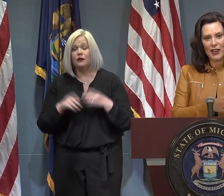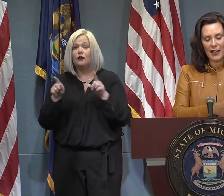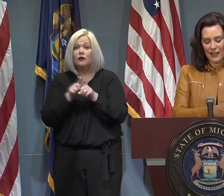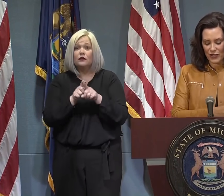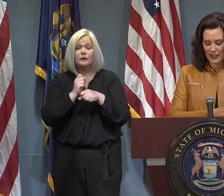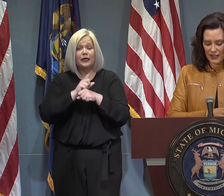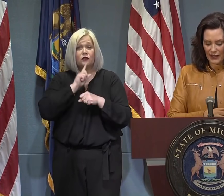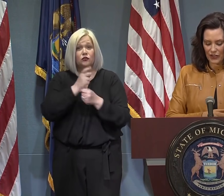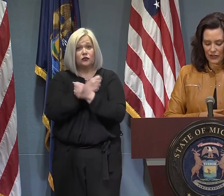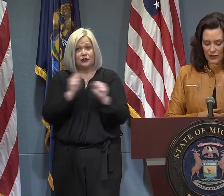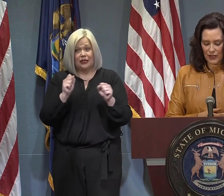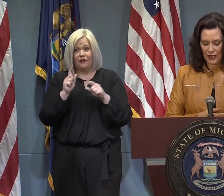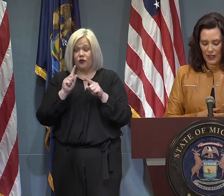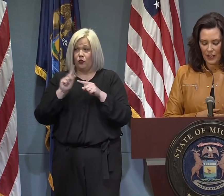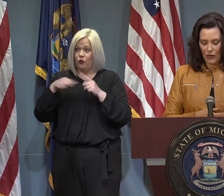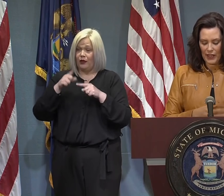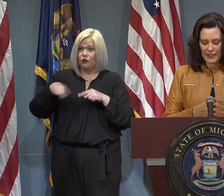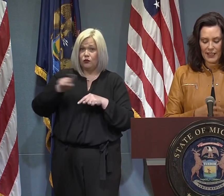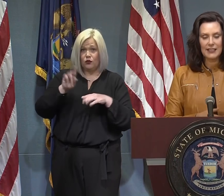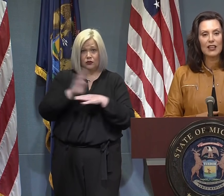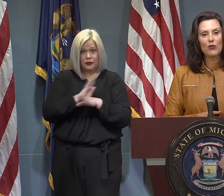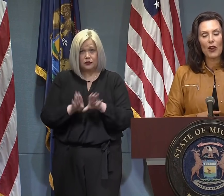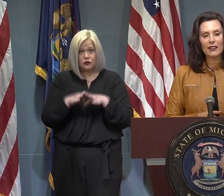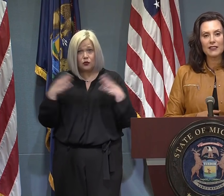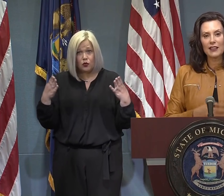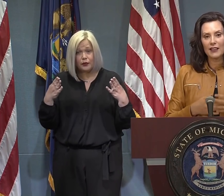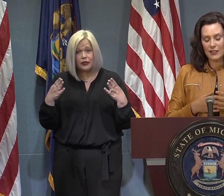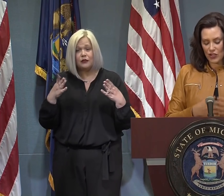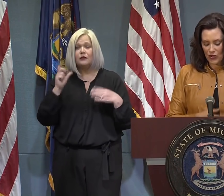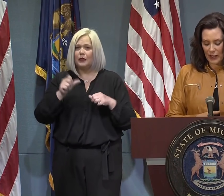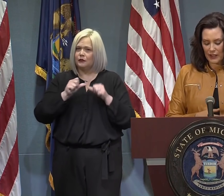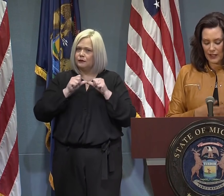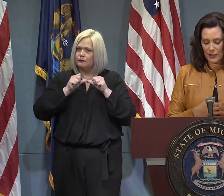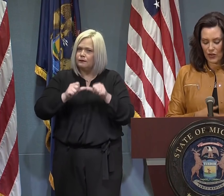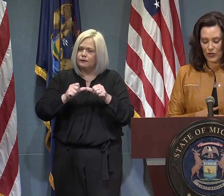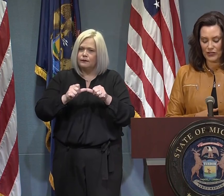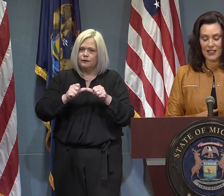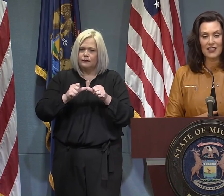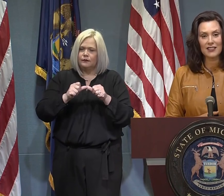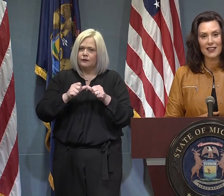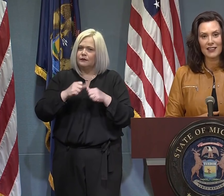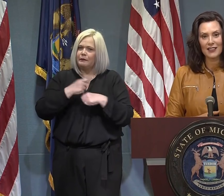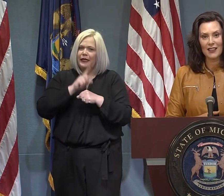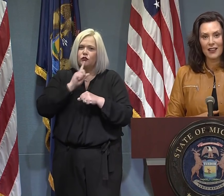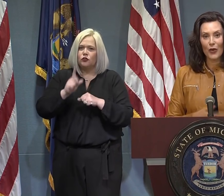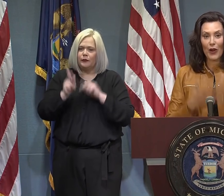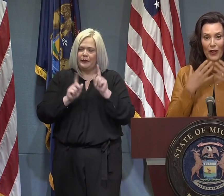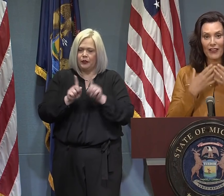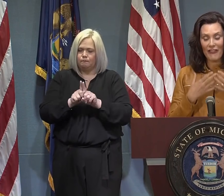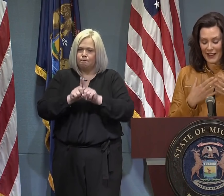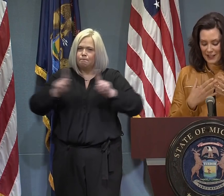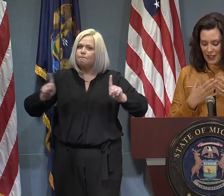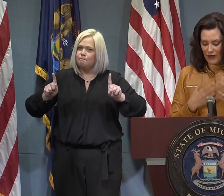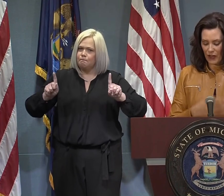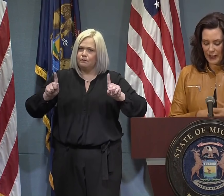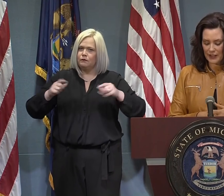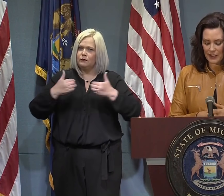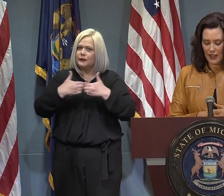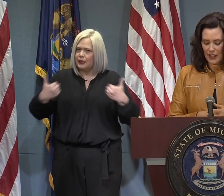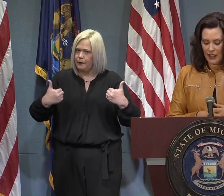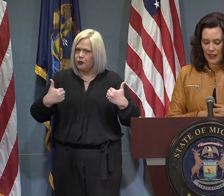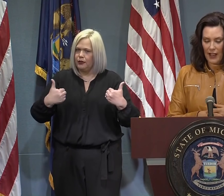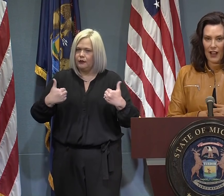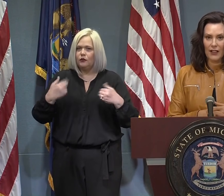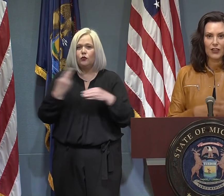we re-engage these sectors, we need to continue practicing strict social distancing, wearing face